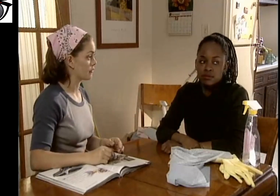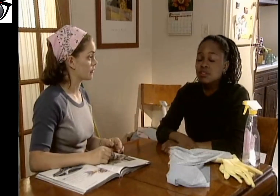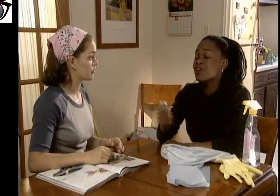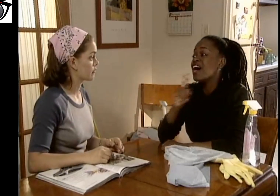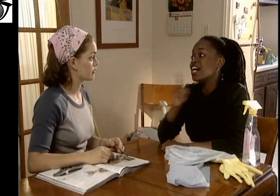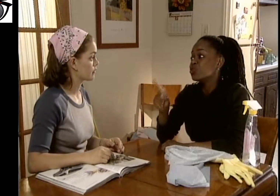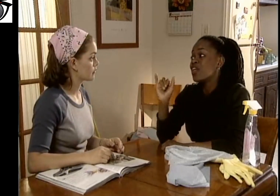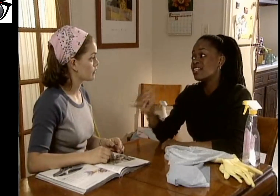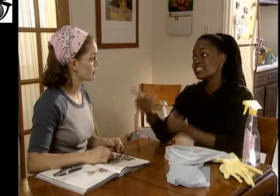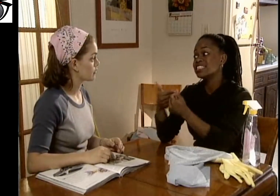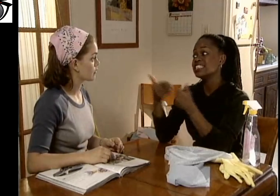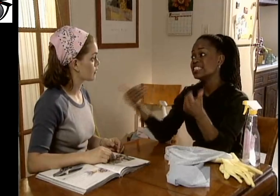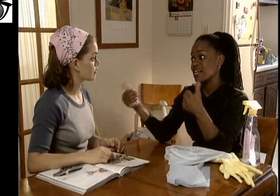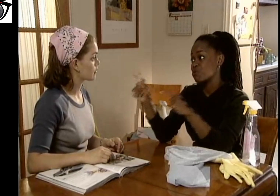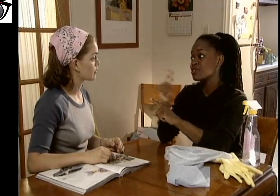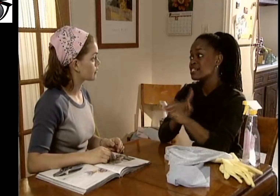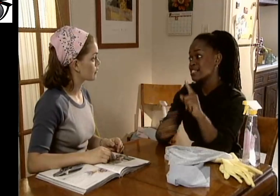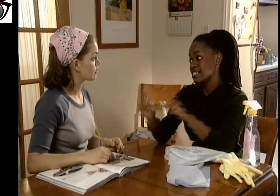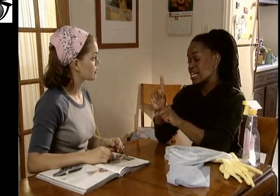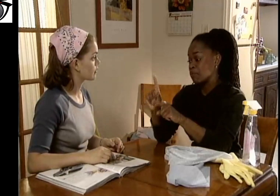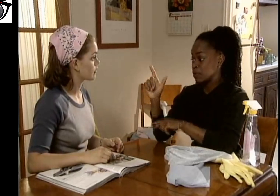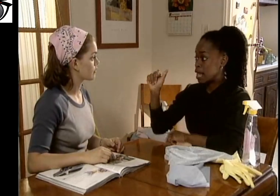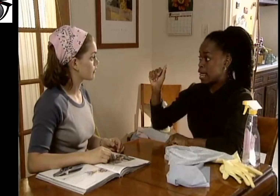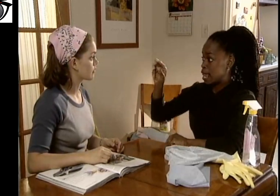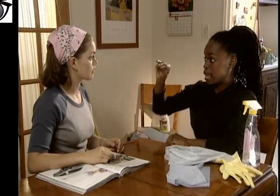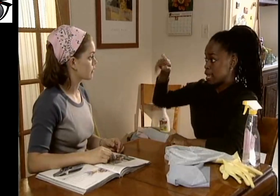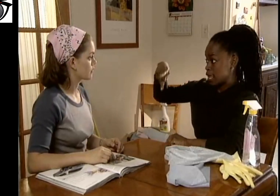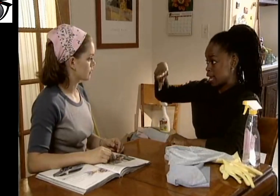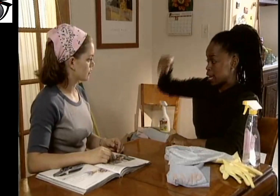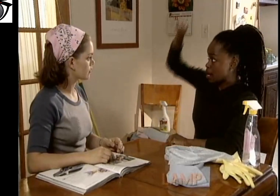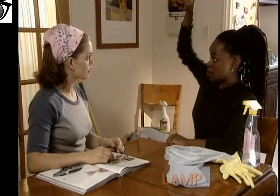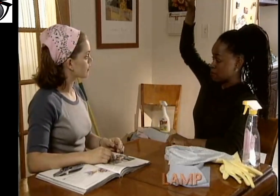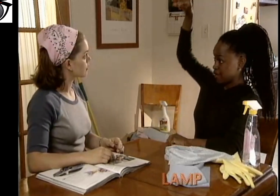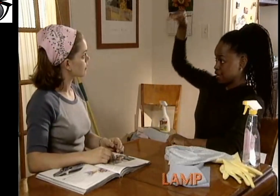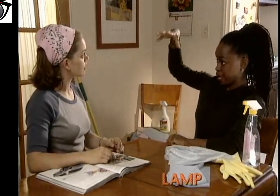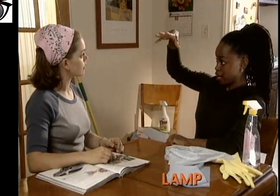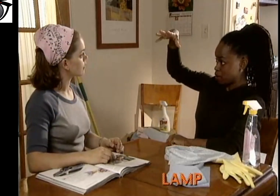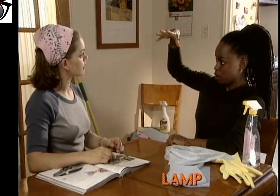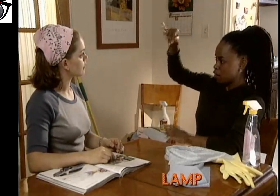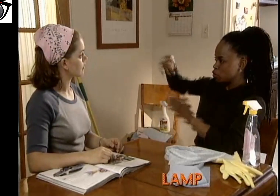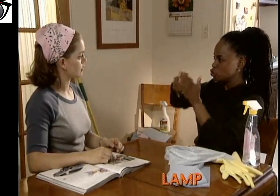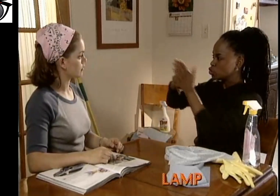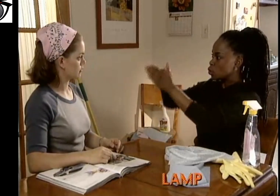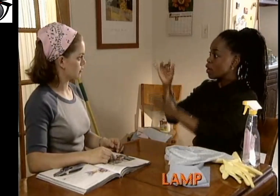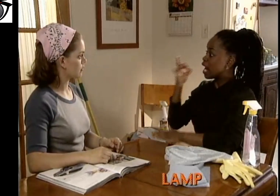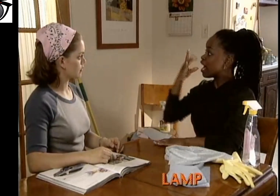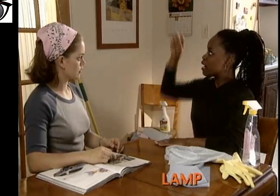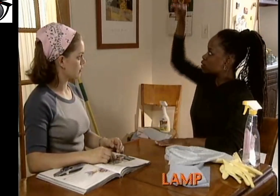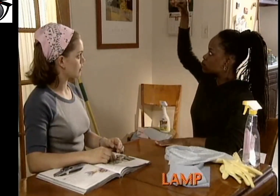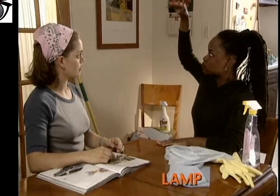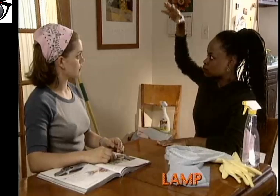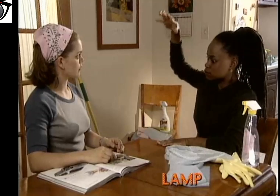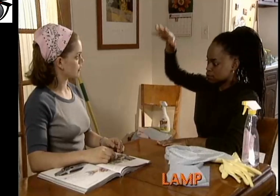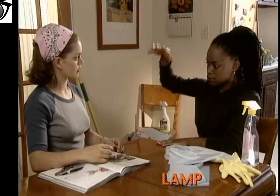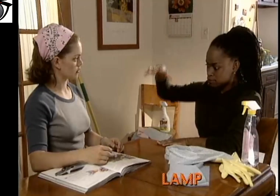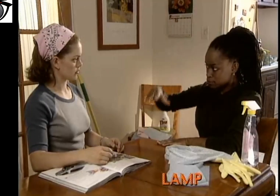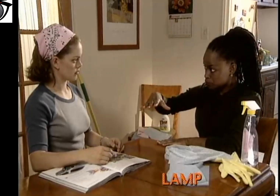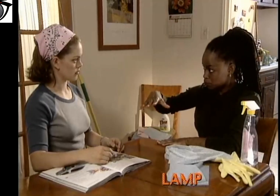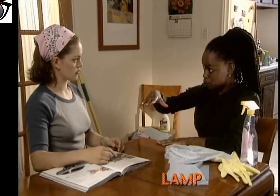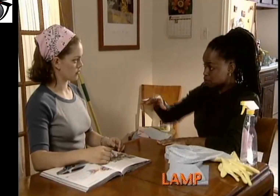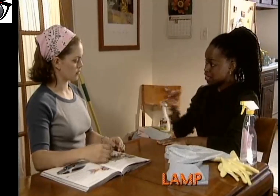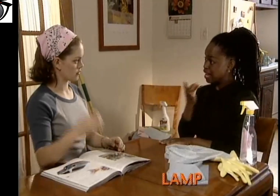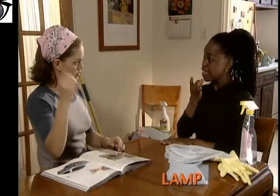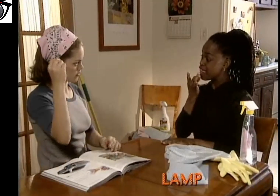lamp? Oh, actually, those are separate signs. Lamp looks like the light shining down under a